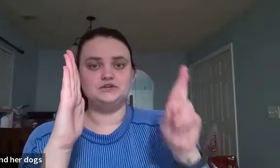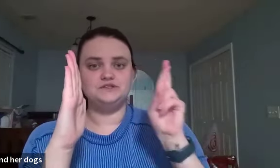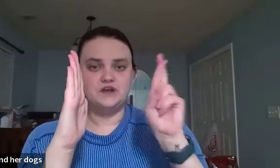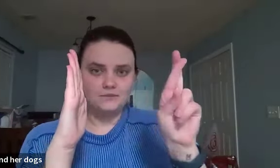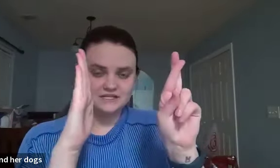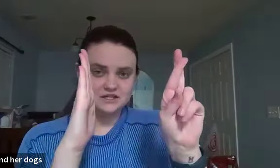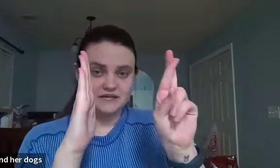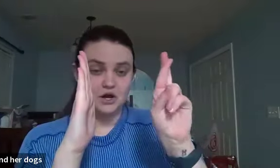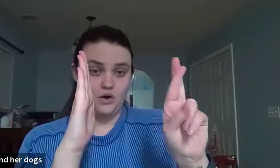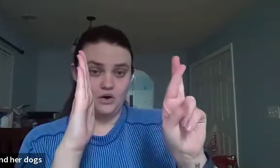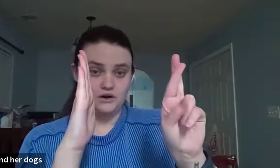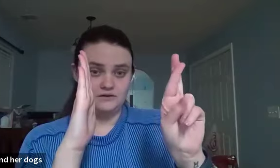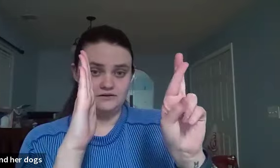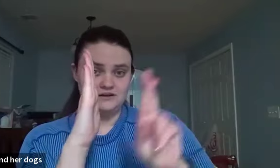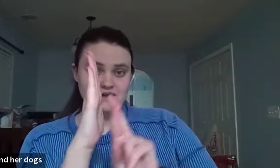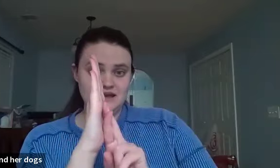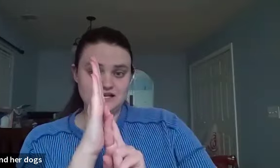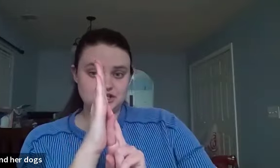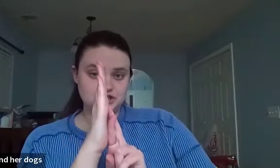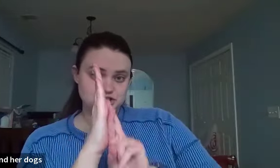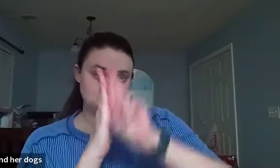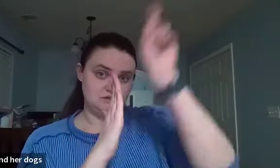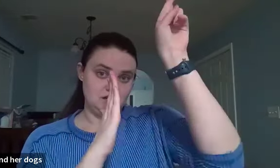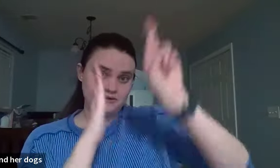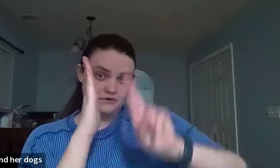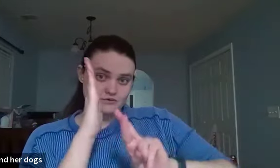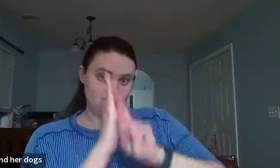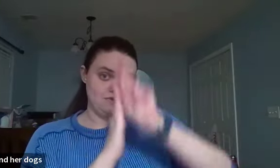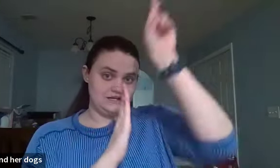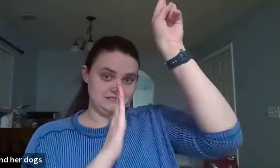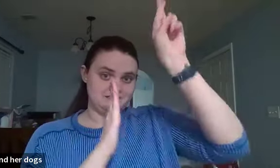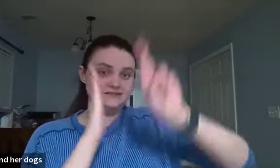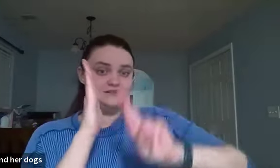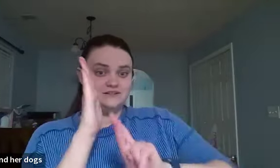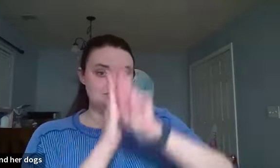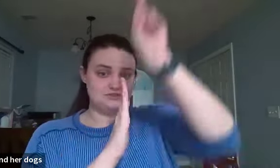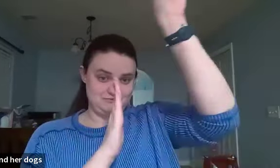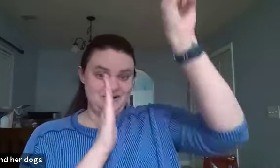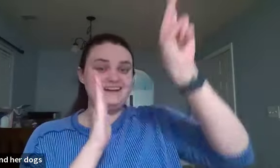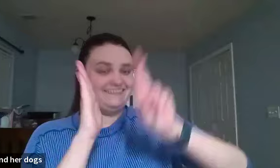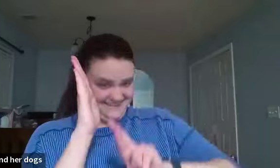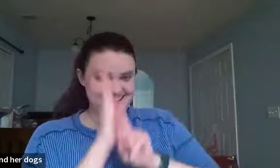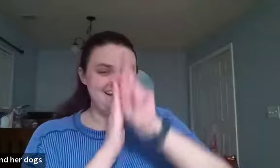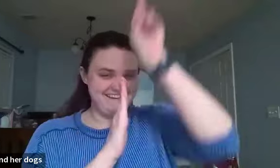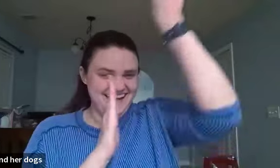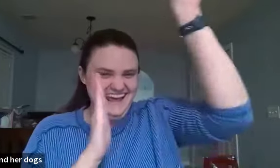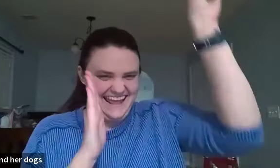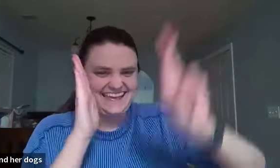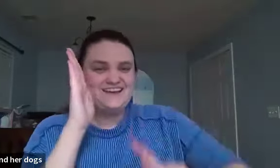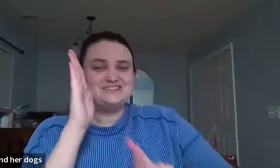Your dominant is going to be in an R, and you're going to shoot it up. Rocket. So rocket,